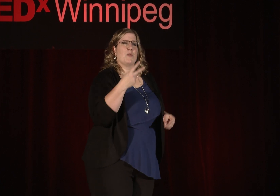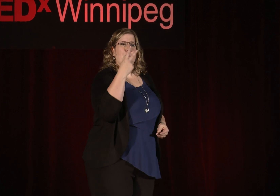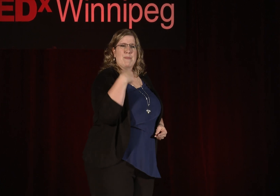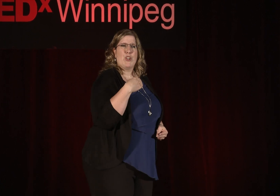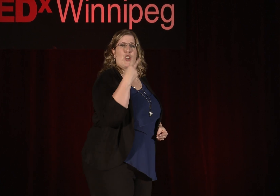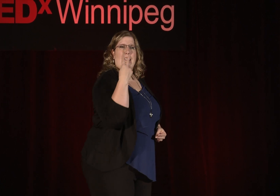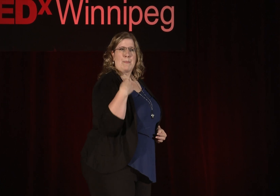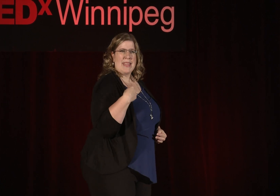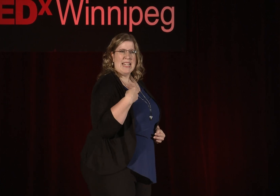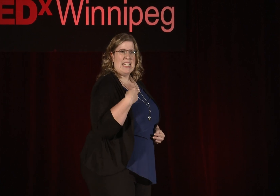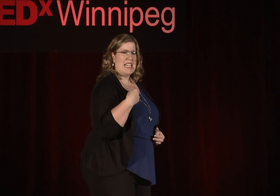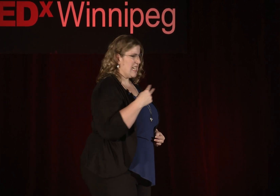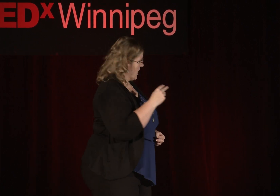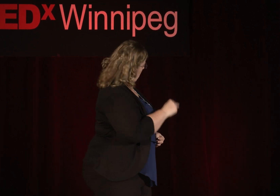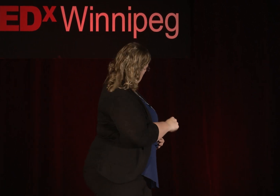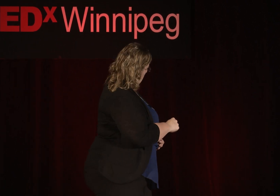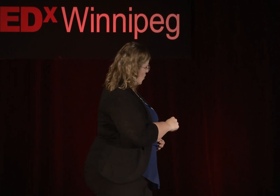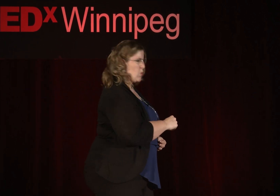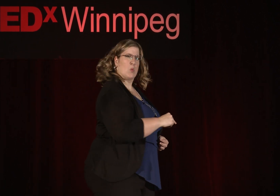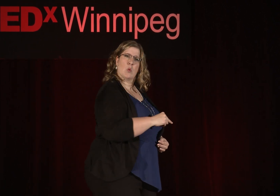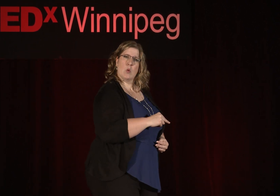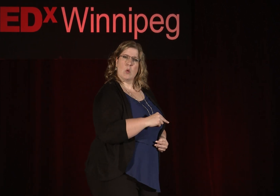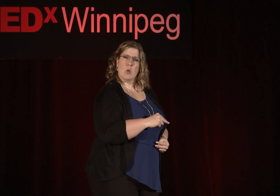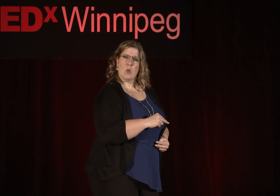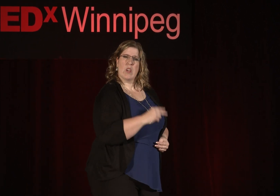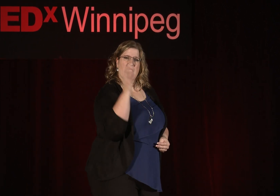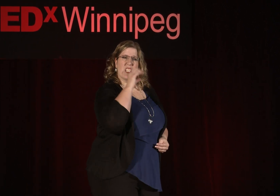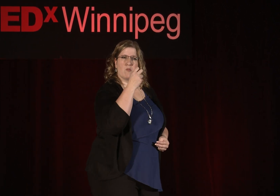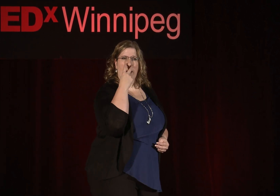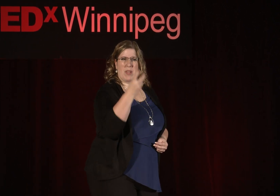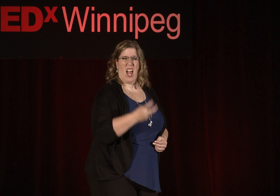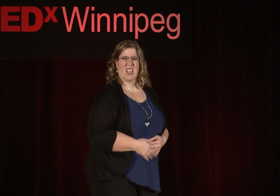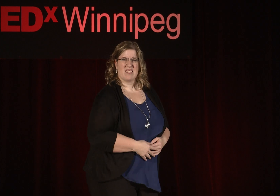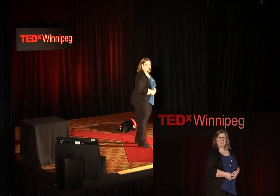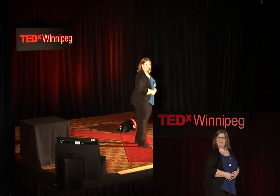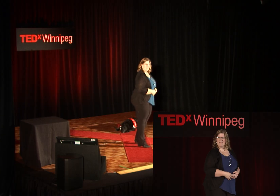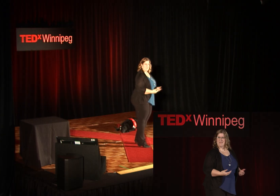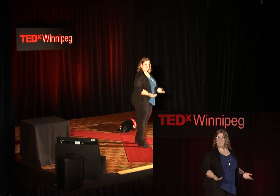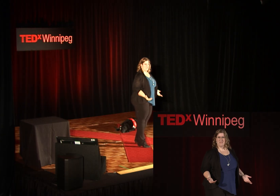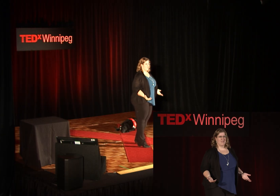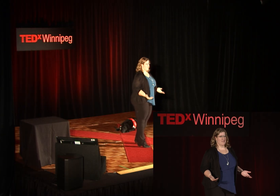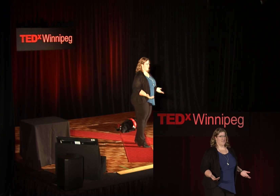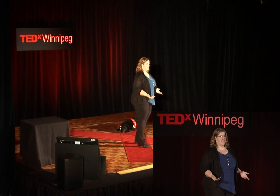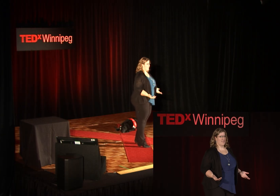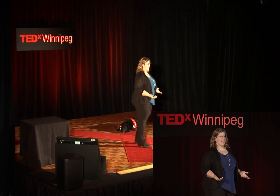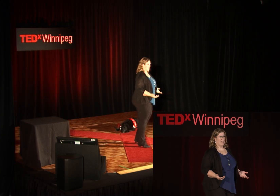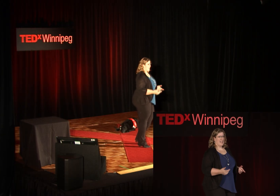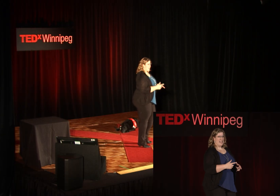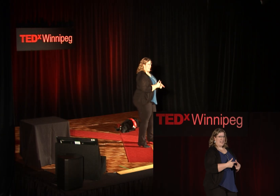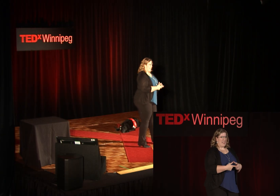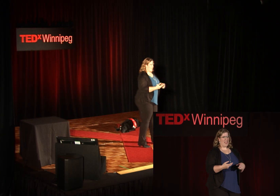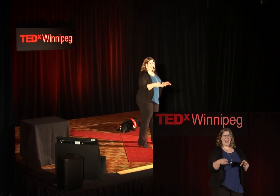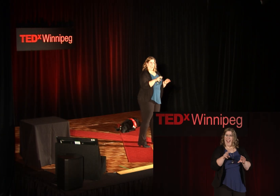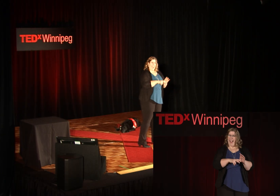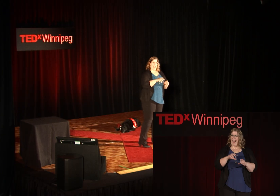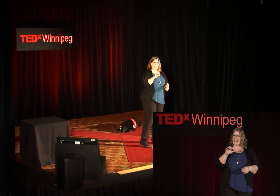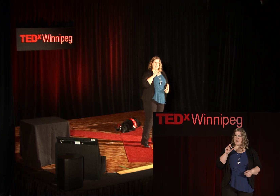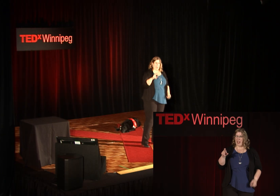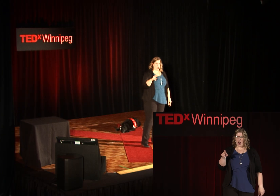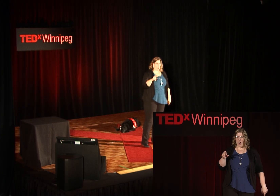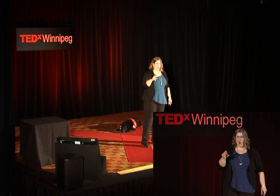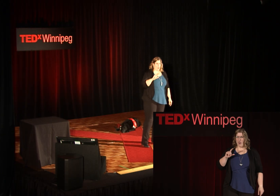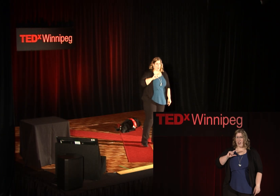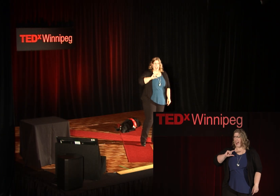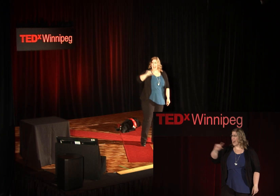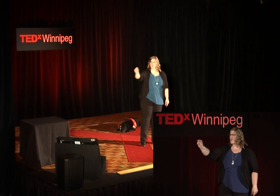People look at me, they look at Lulu, and they assume I'm blind. And then, when I jump into my